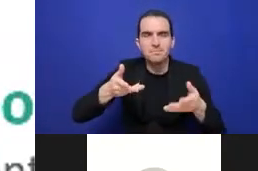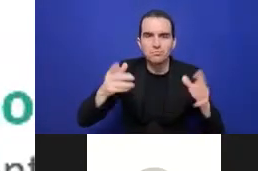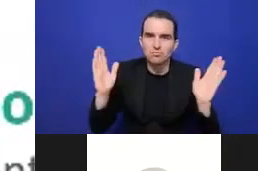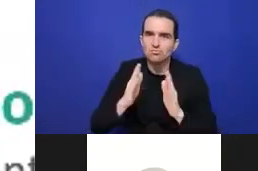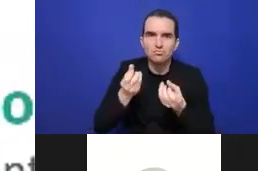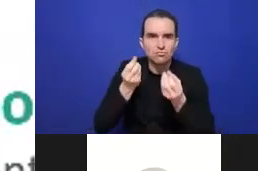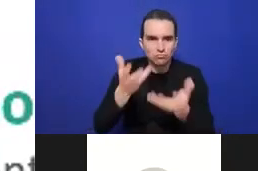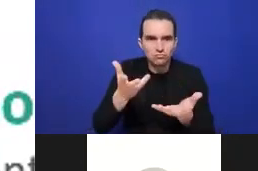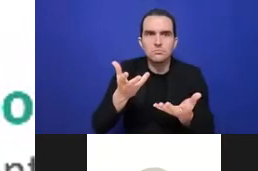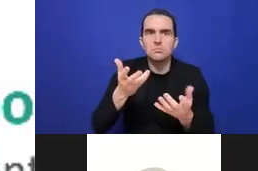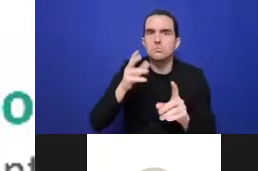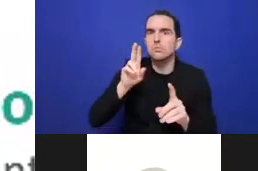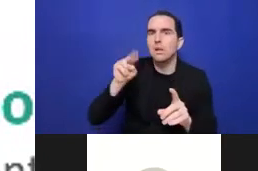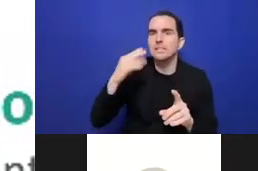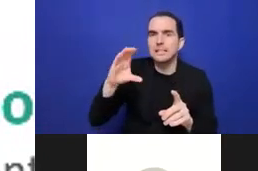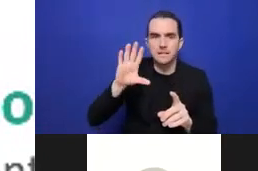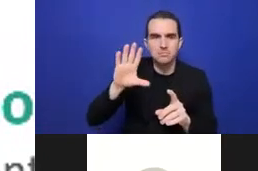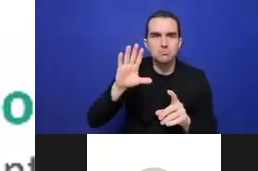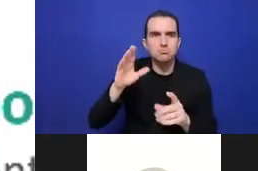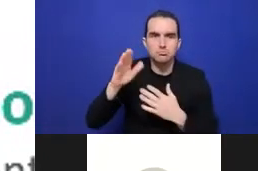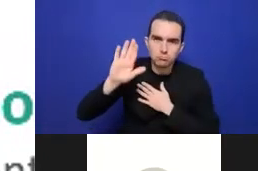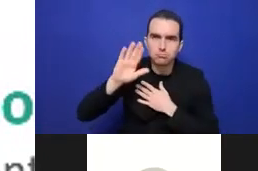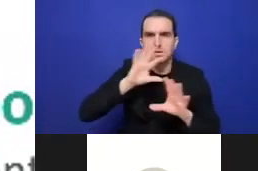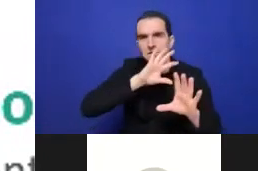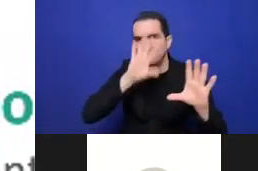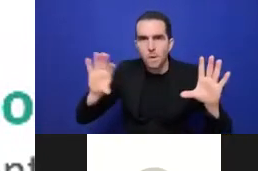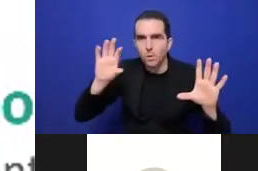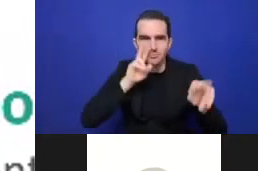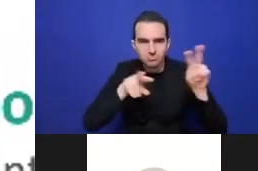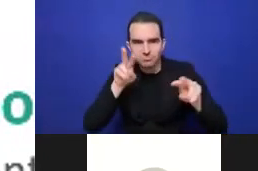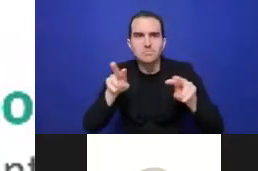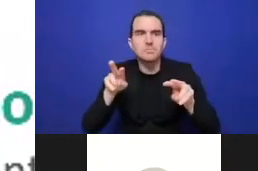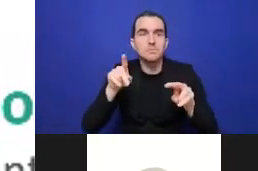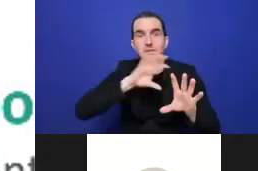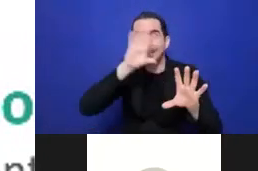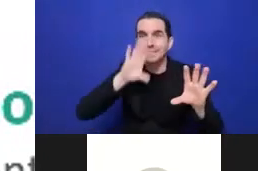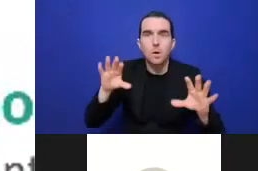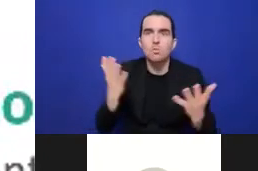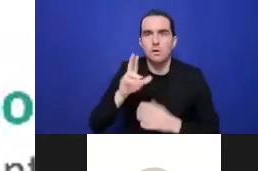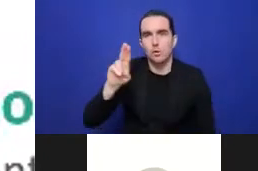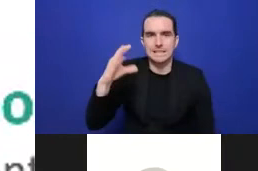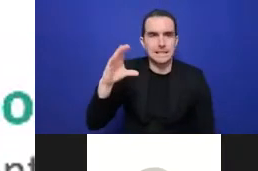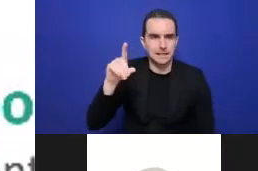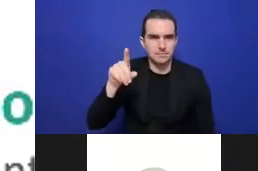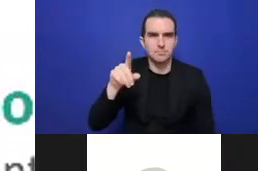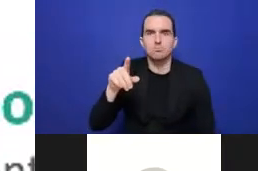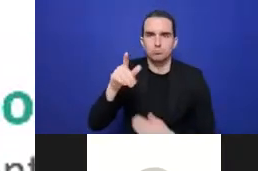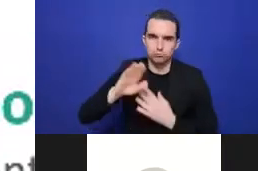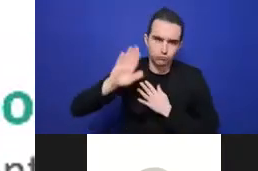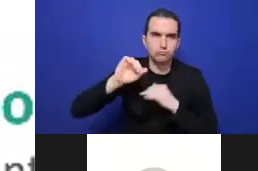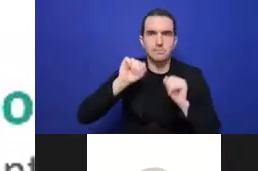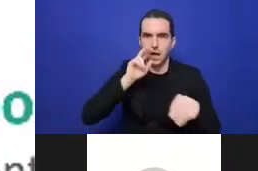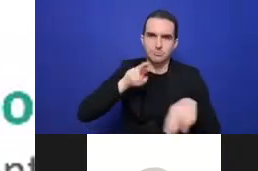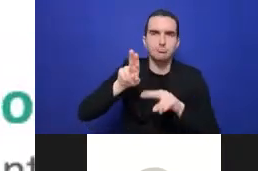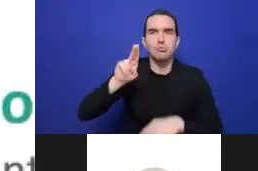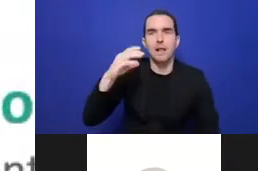be found on the UHC data portal. This portal is a gateway into 3 pages with unique data